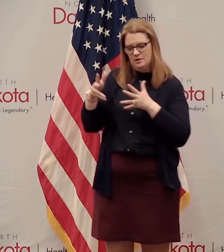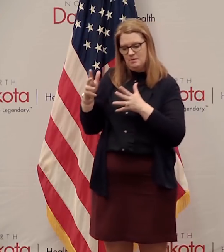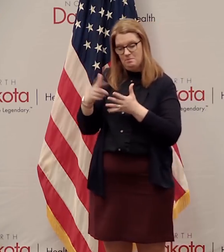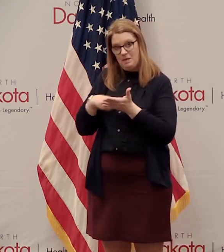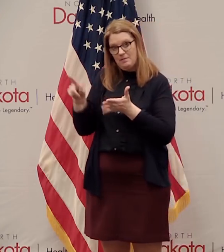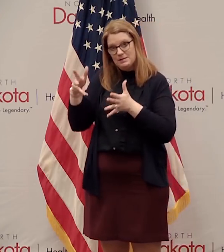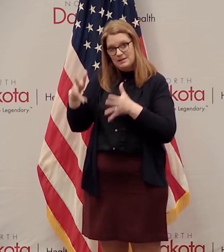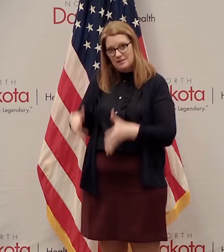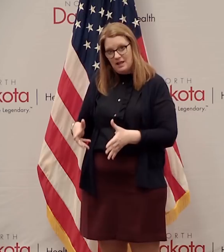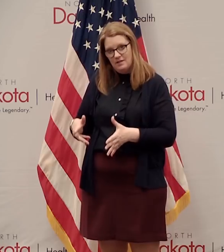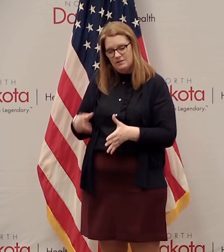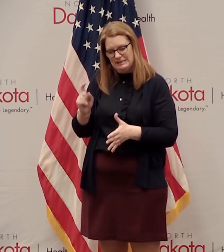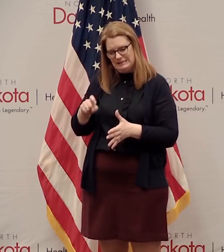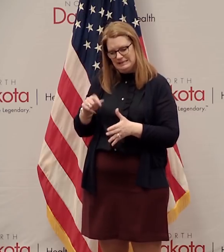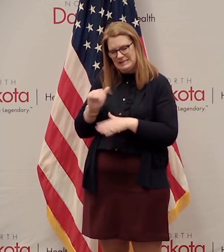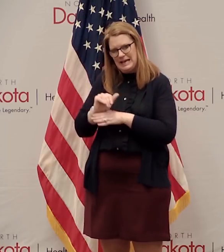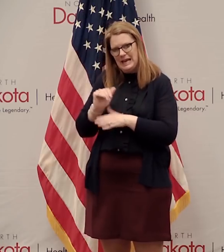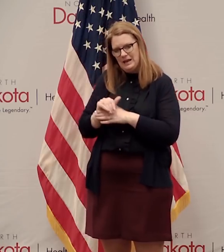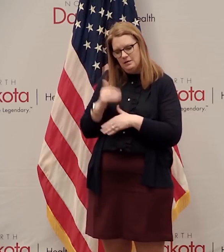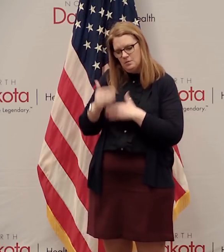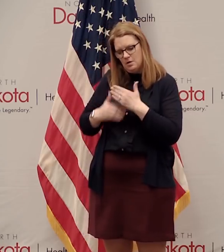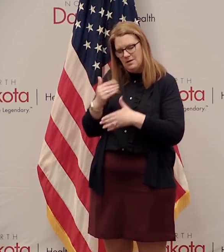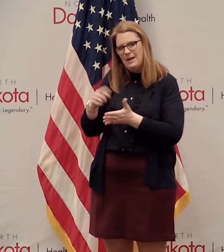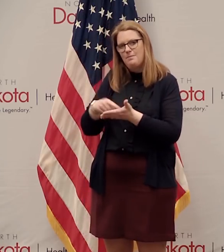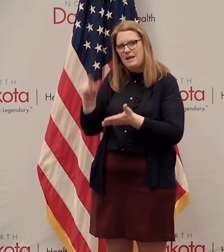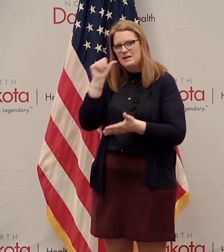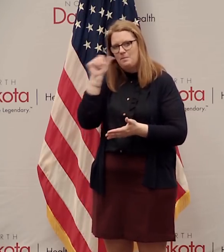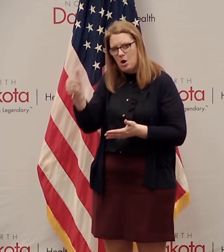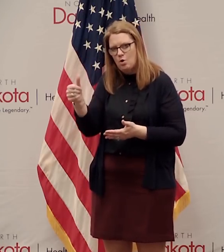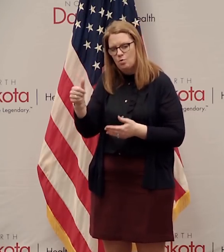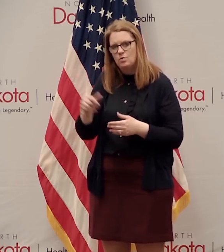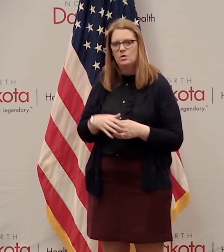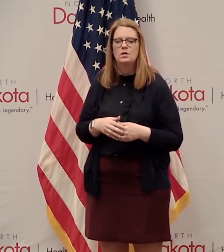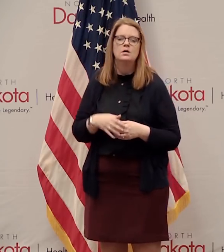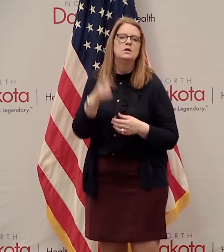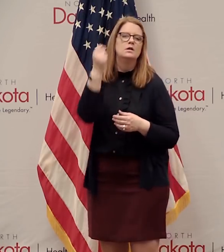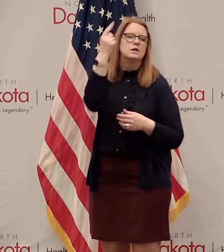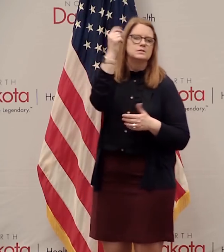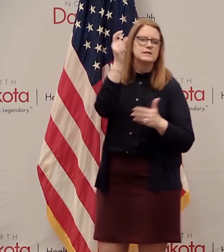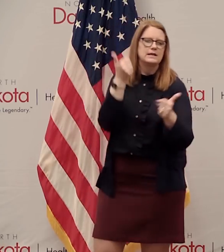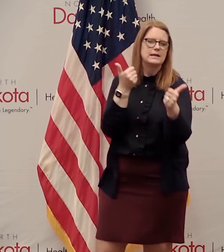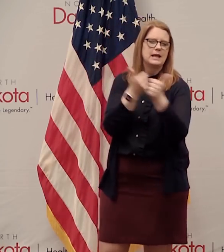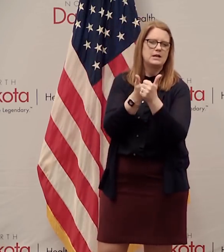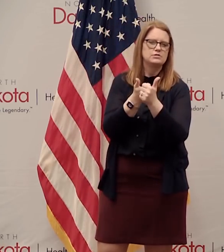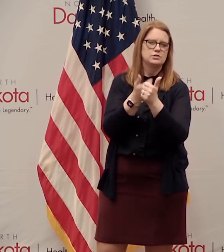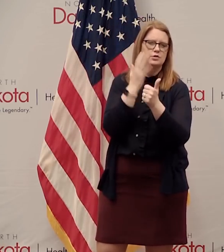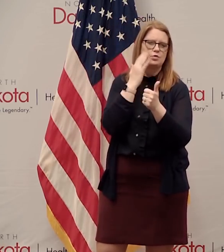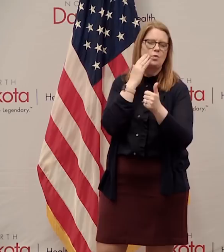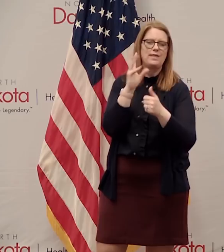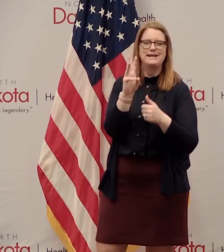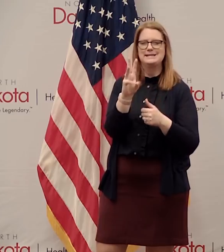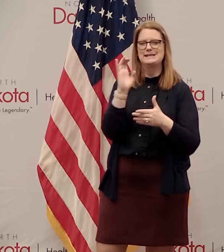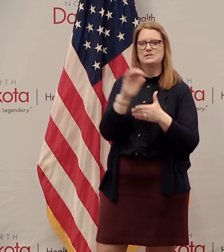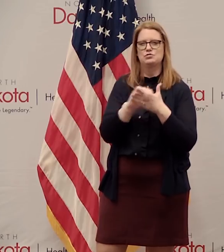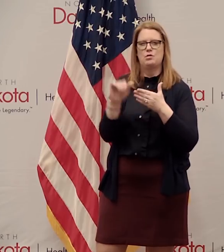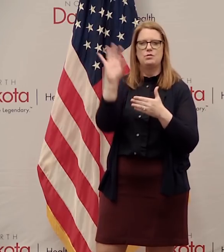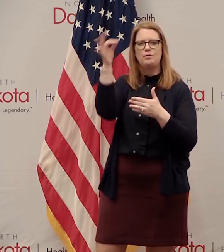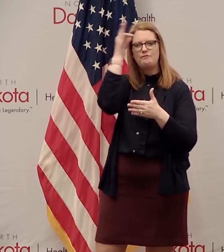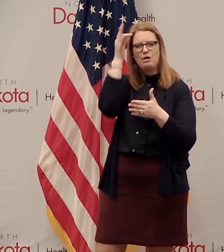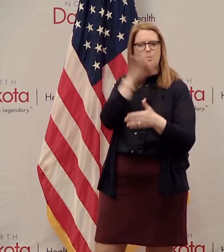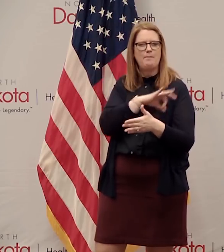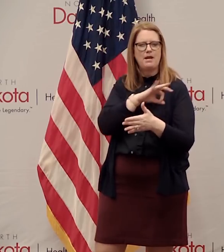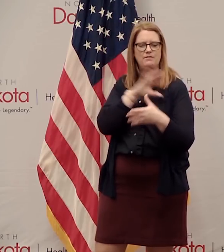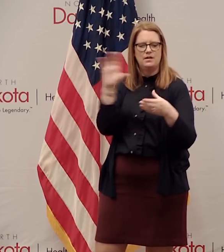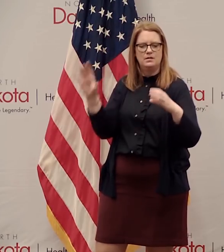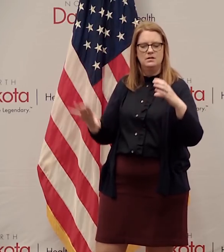should be processed by tonight and paid tomorrow. That was to catch up on that $600 additional federal benefit.